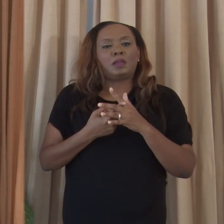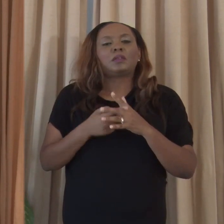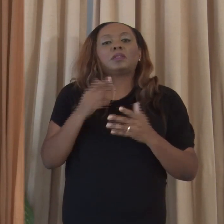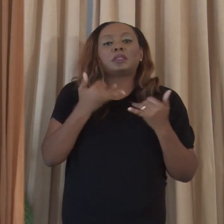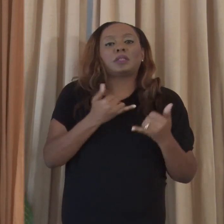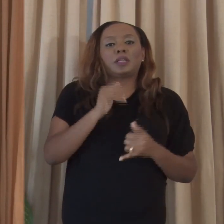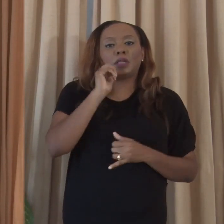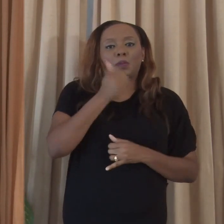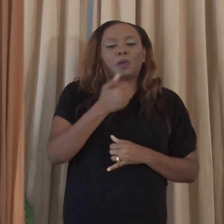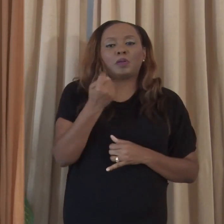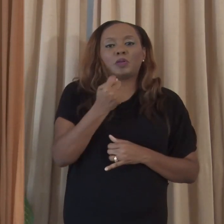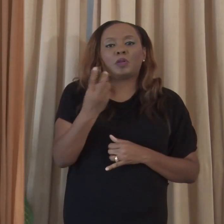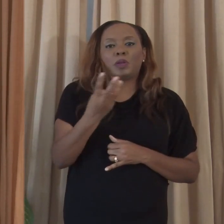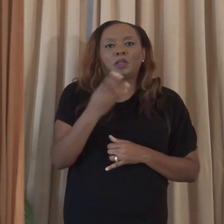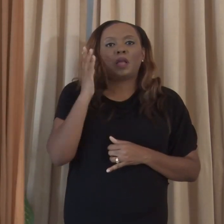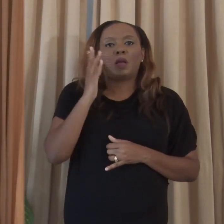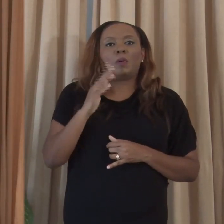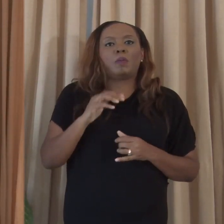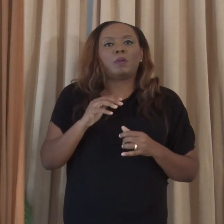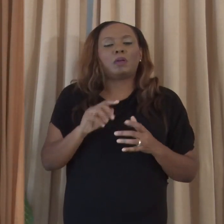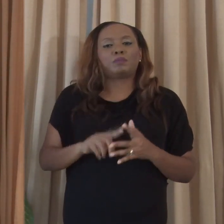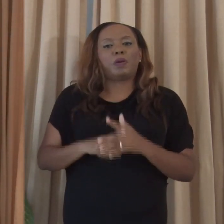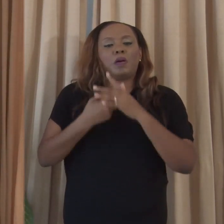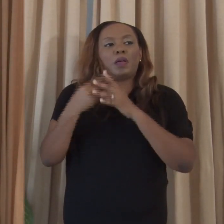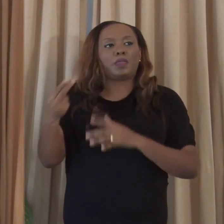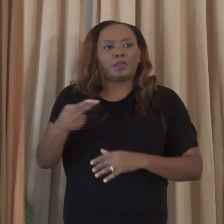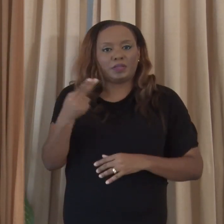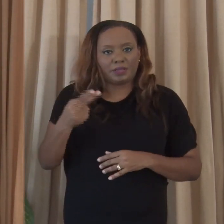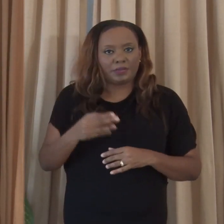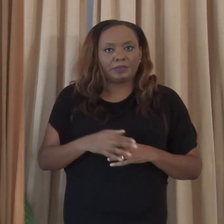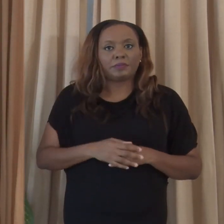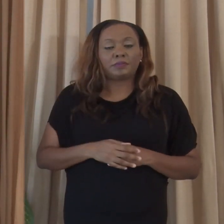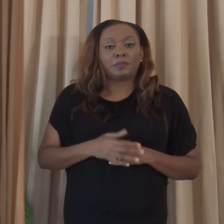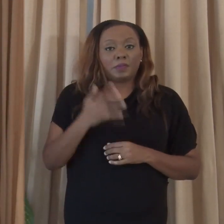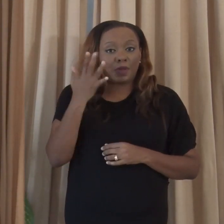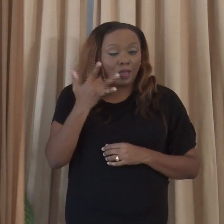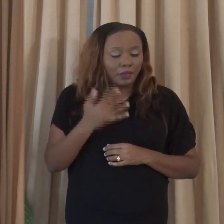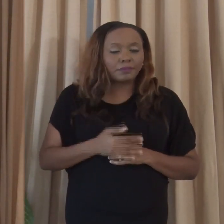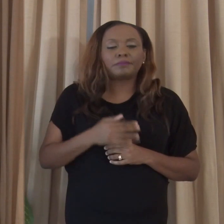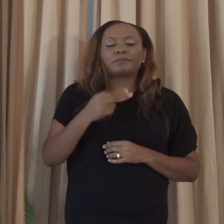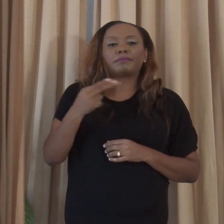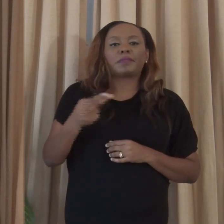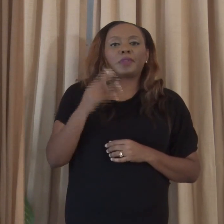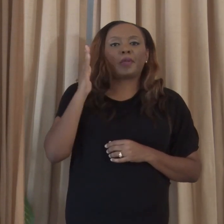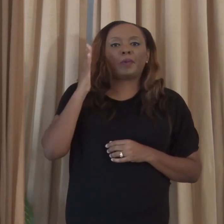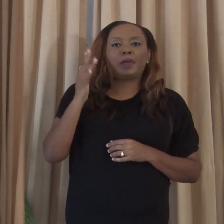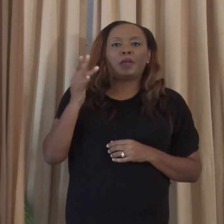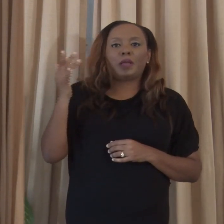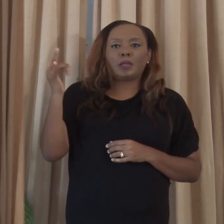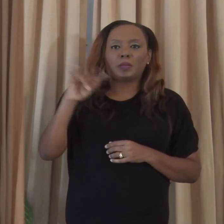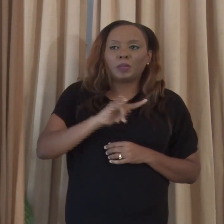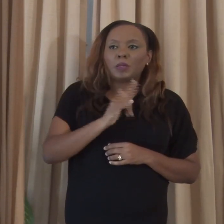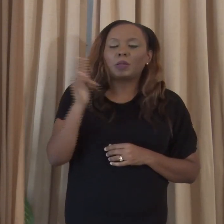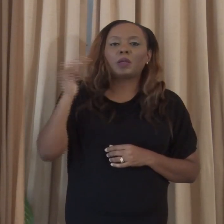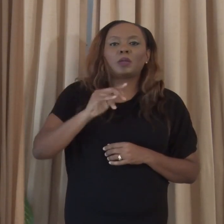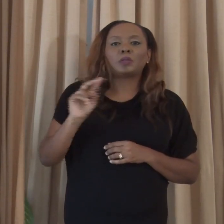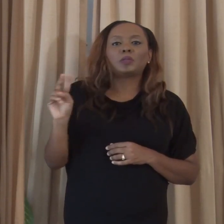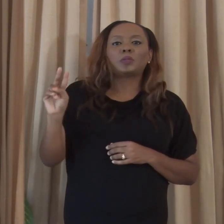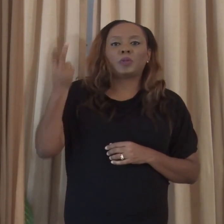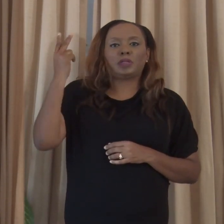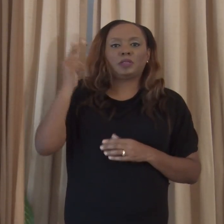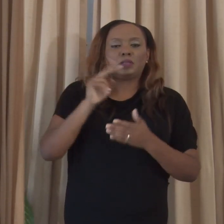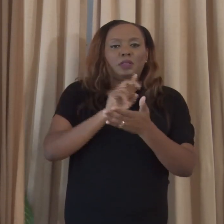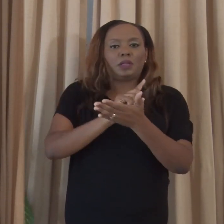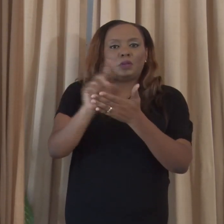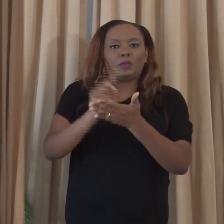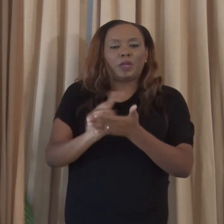and Wednesday. They will resume on Thursday. On Thursday, American Airlines will continue to fly twice weekly from Miami to